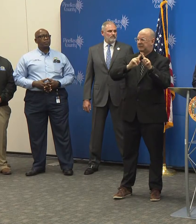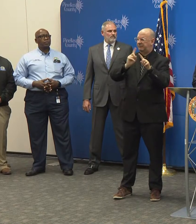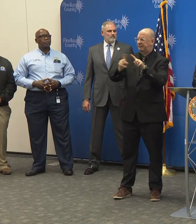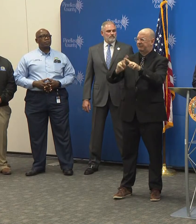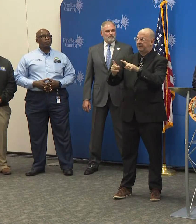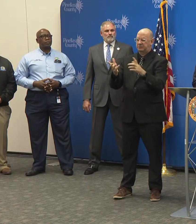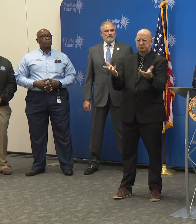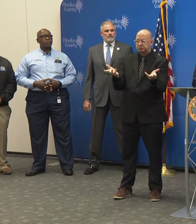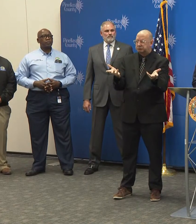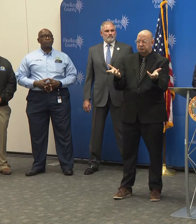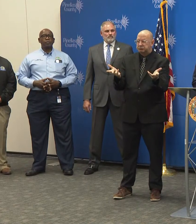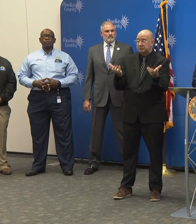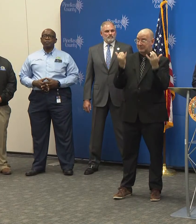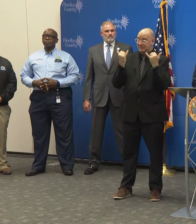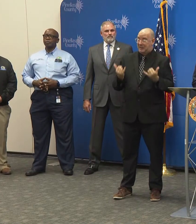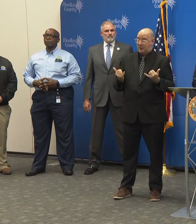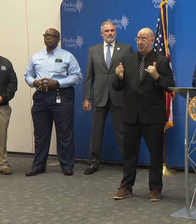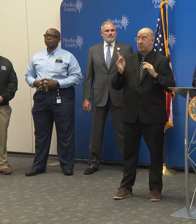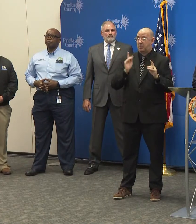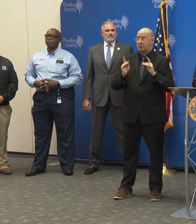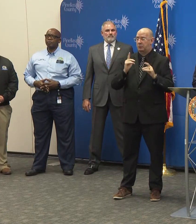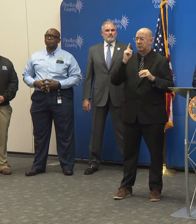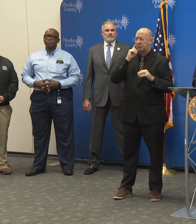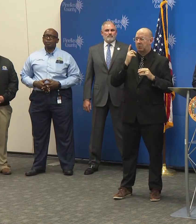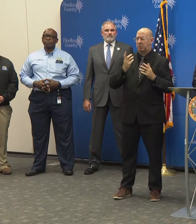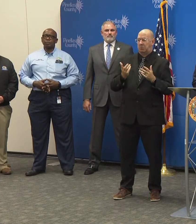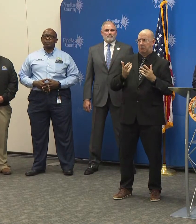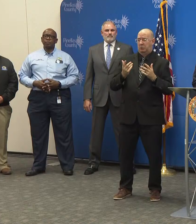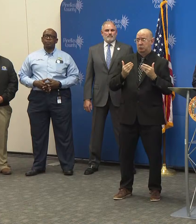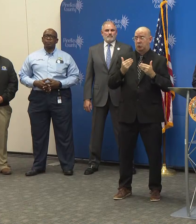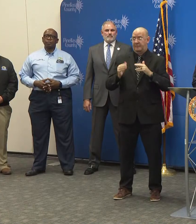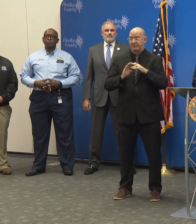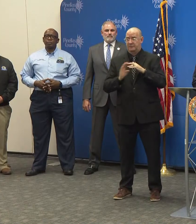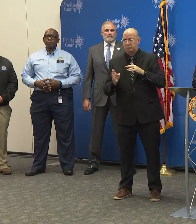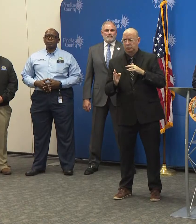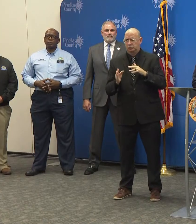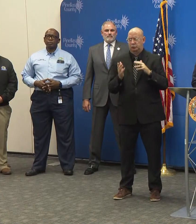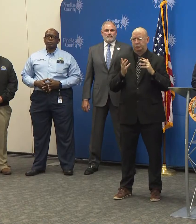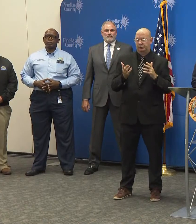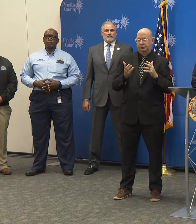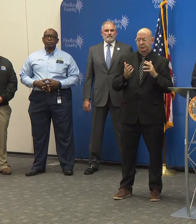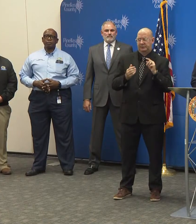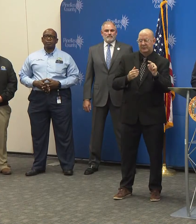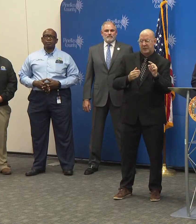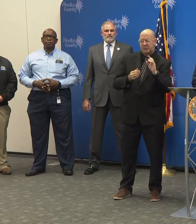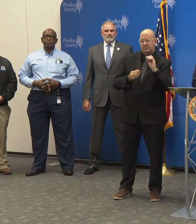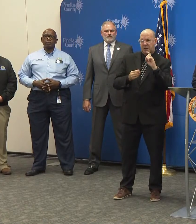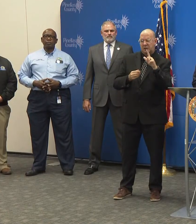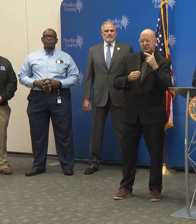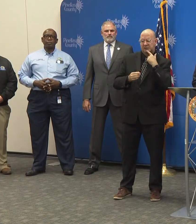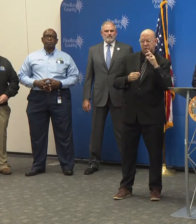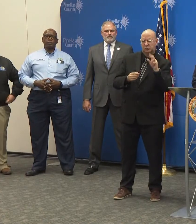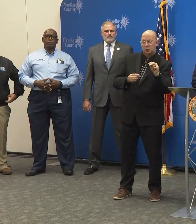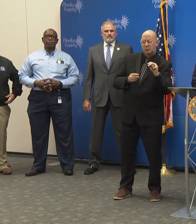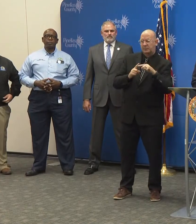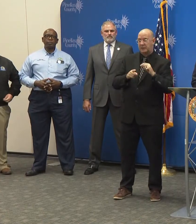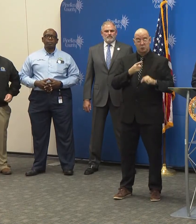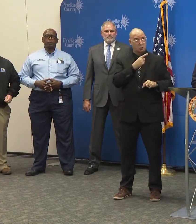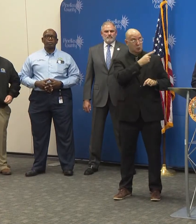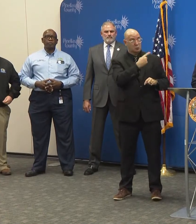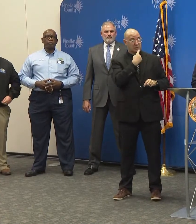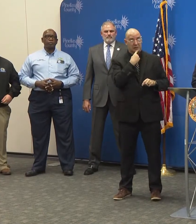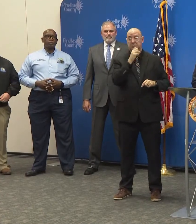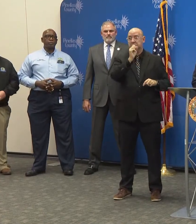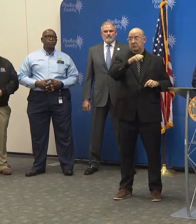that uncertainty affected the state and local government's ability to make those calls on evacuation? And are you confident that there's going to be